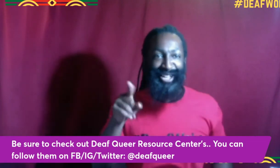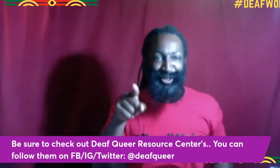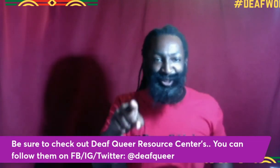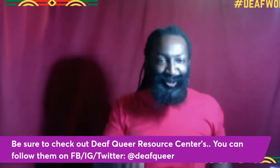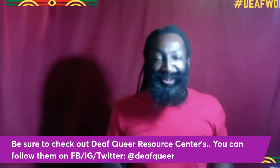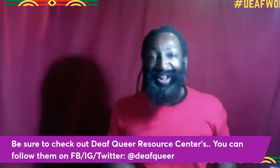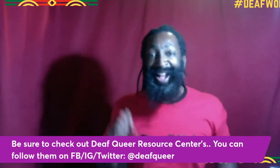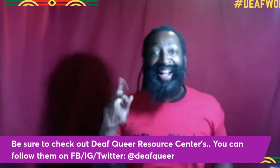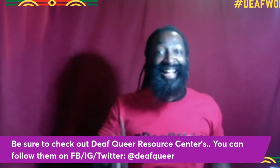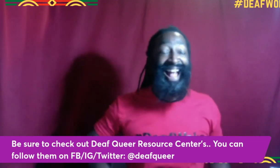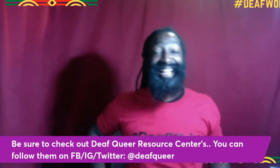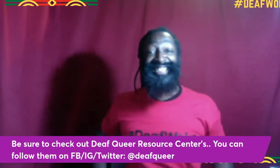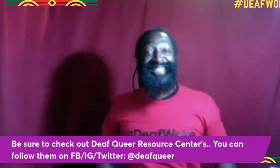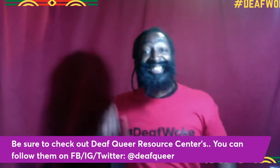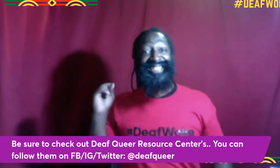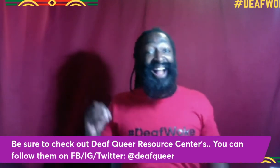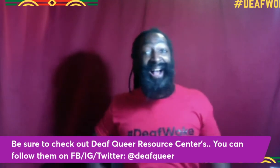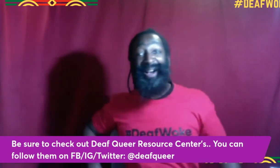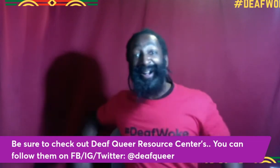night, but we ain't got time for that.